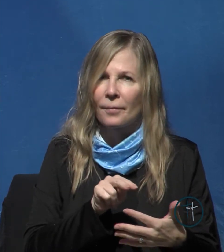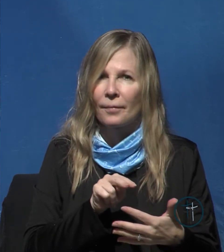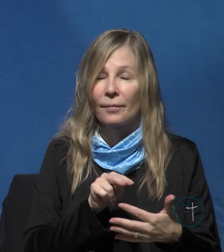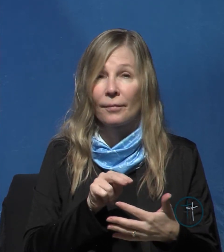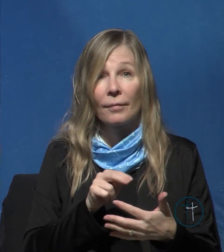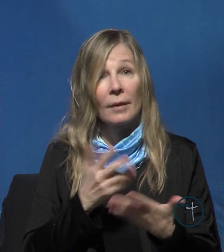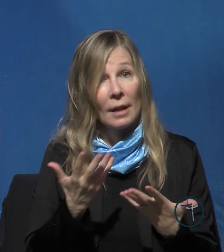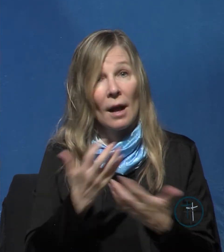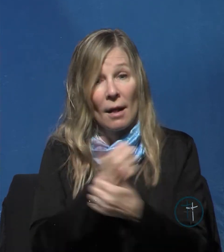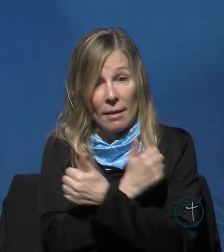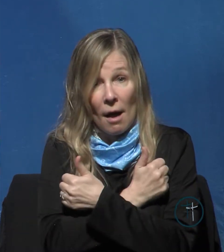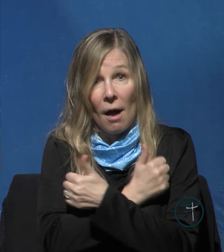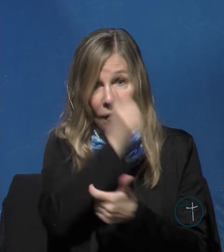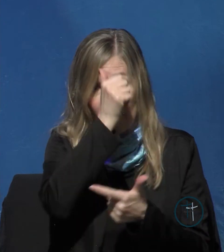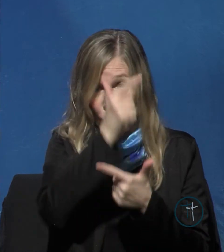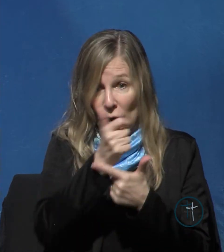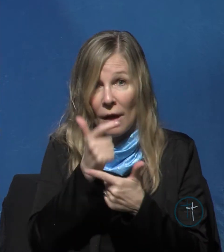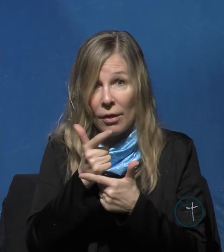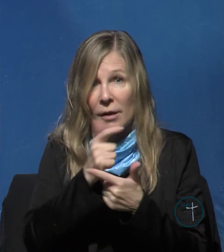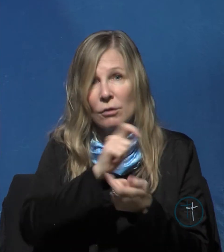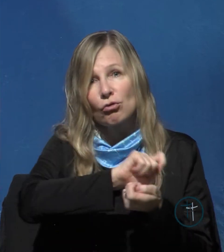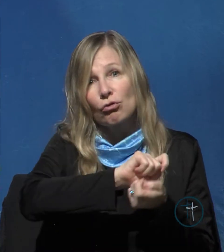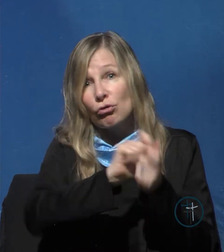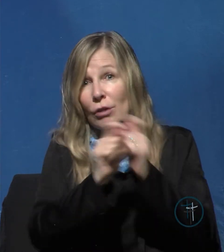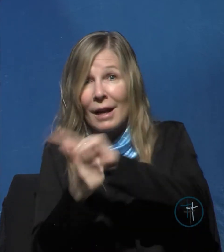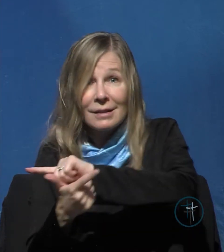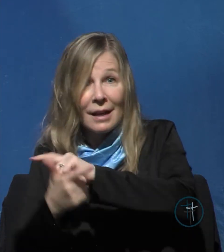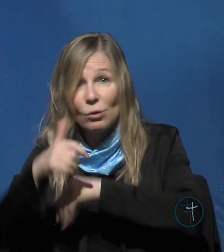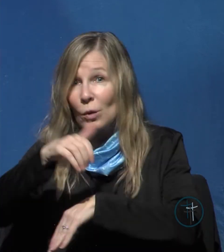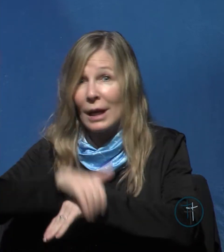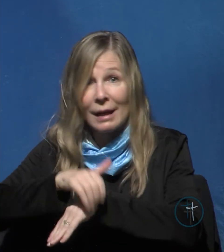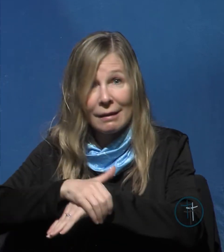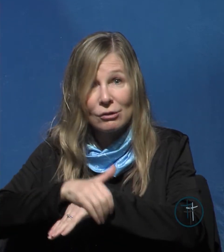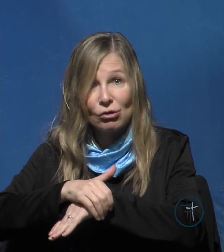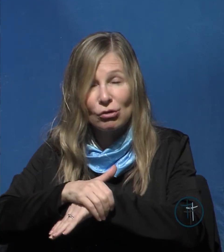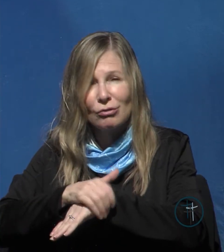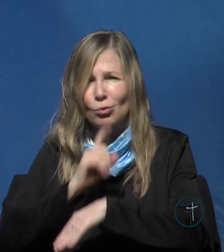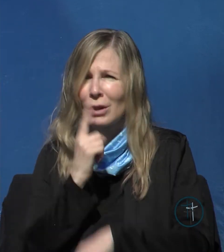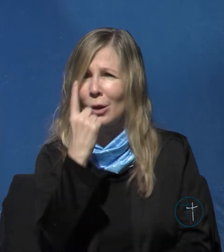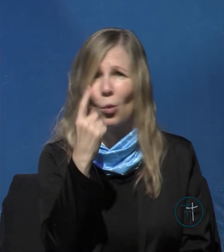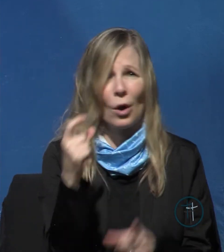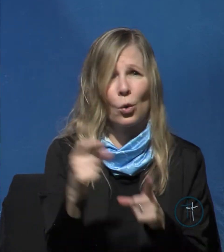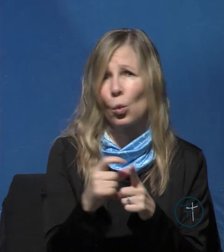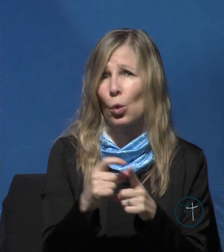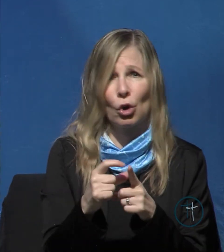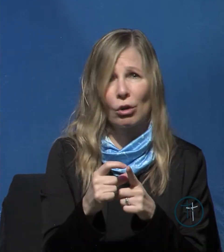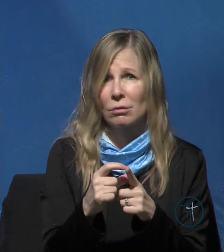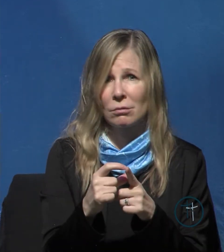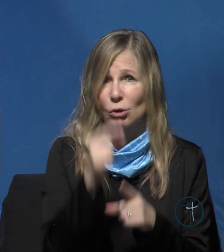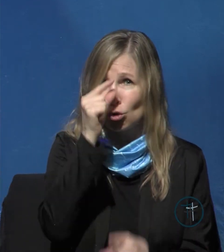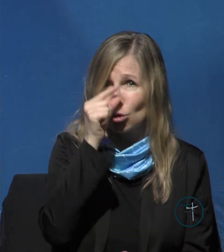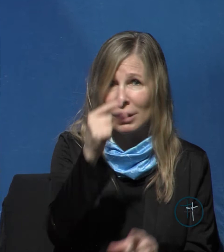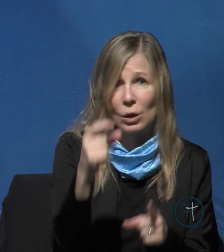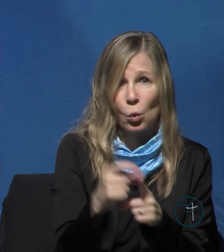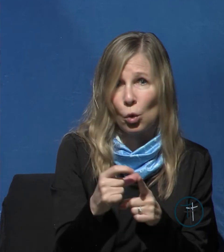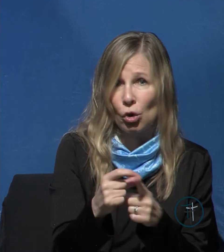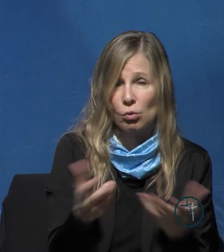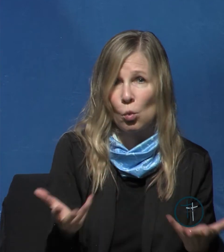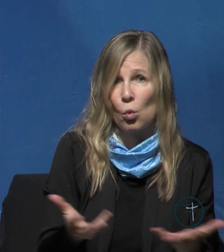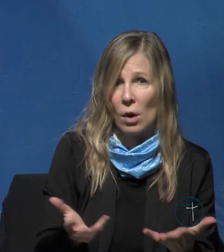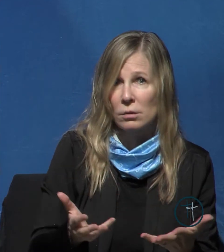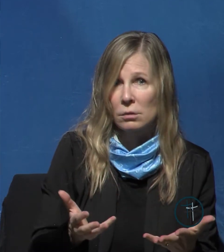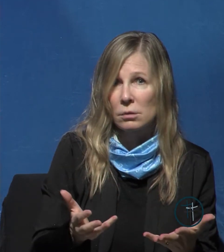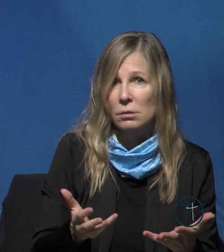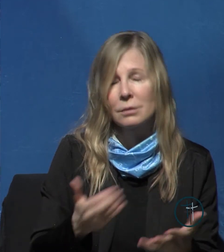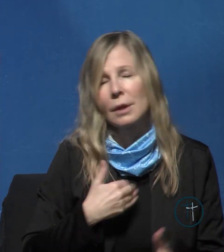Now, love of the brethren, translated in English, love of the brethren, is really just one word in Greek.